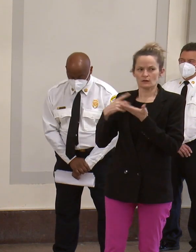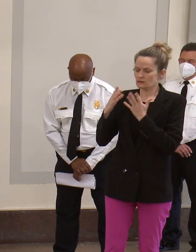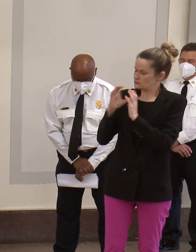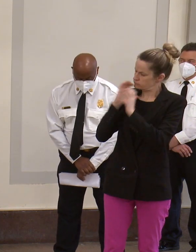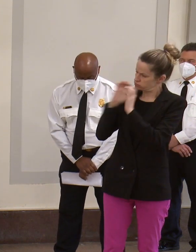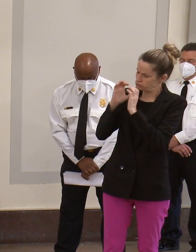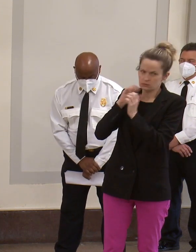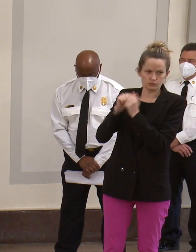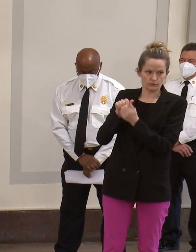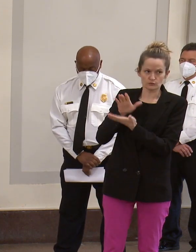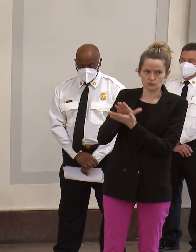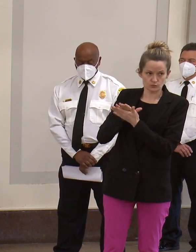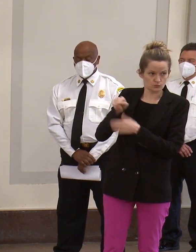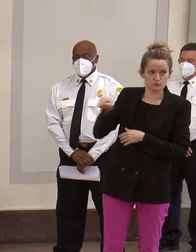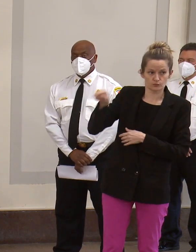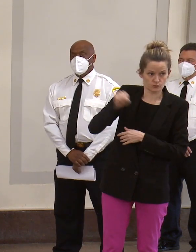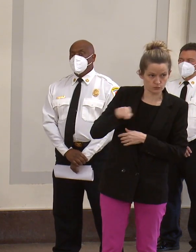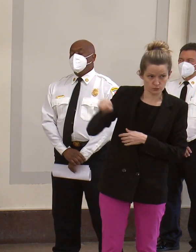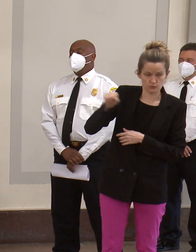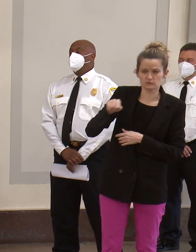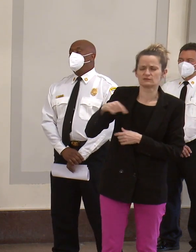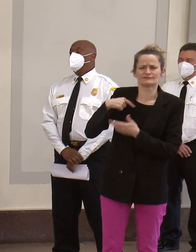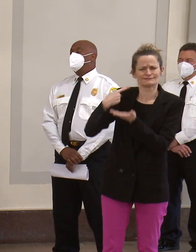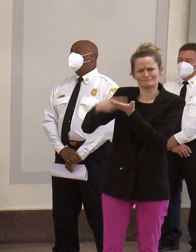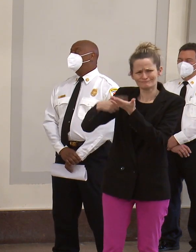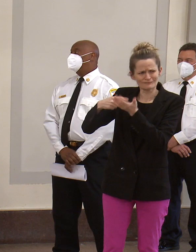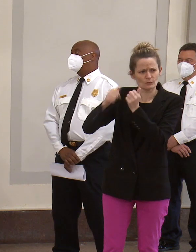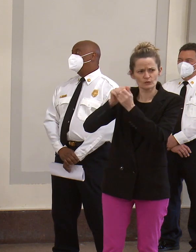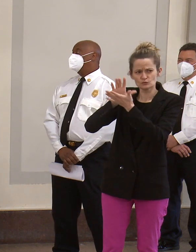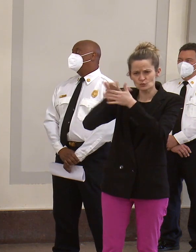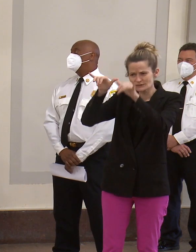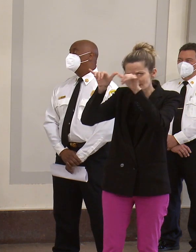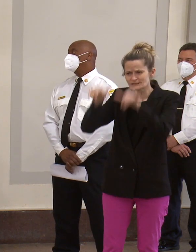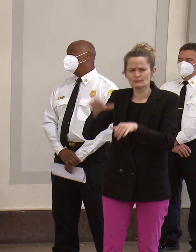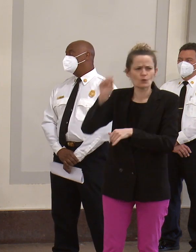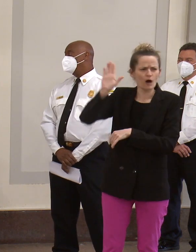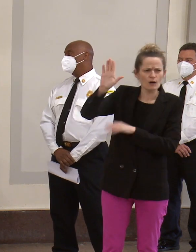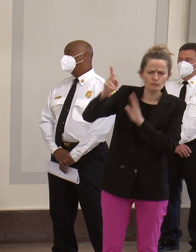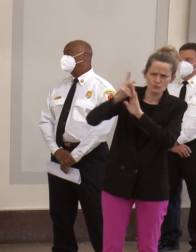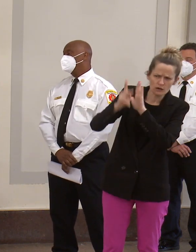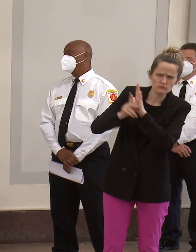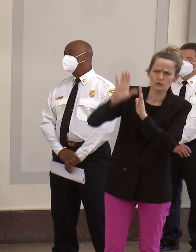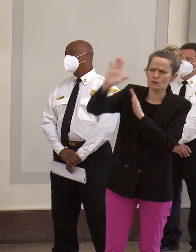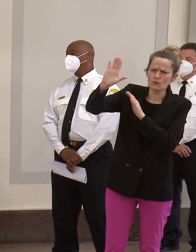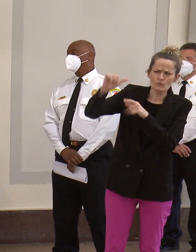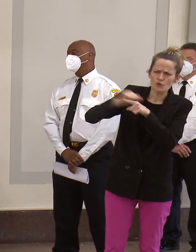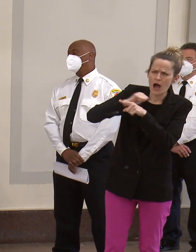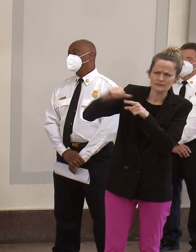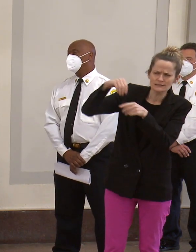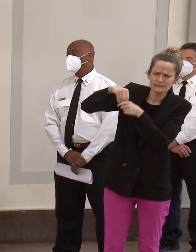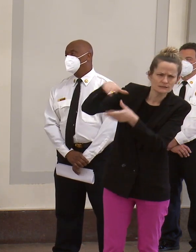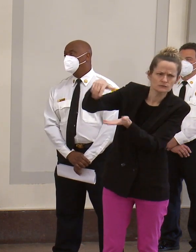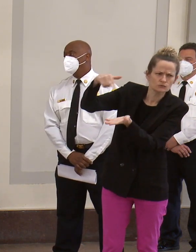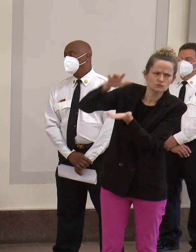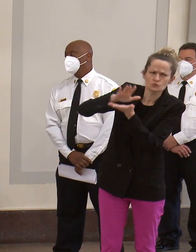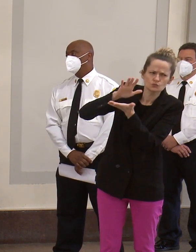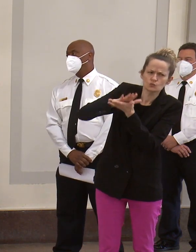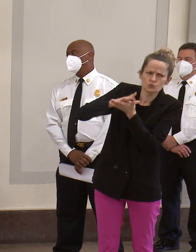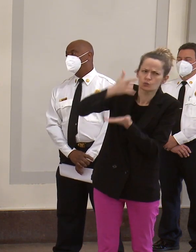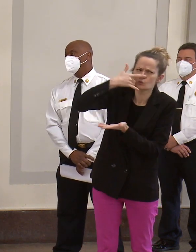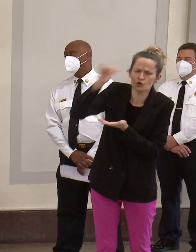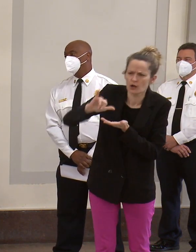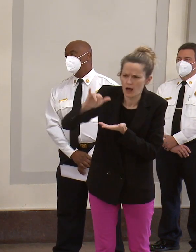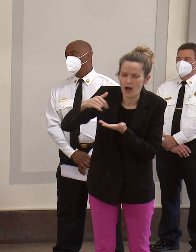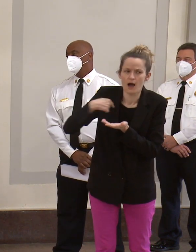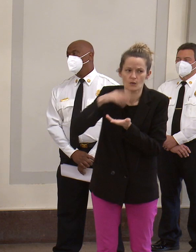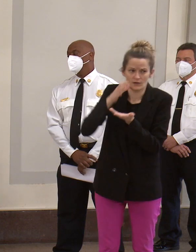the school system on their protocols and practices that they have in place and how that data is collected in the testing, and I'll let